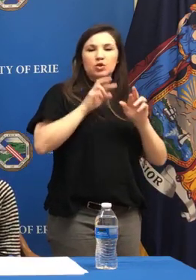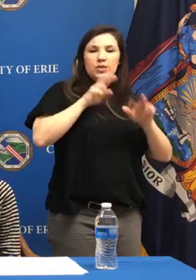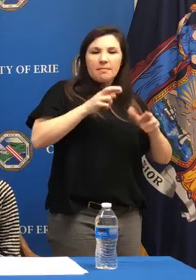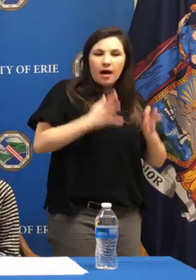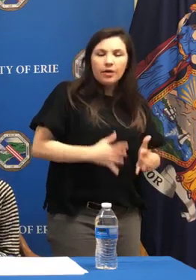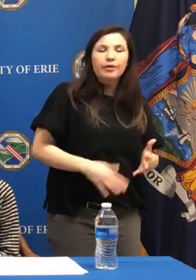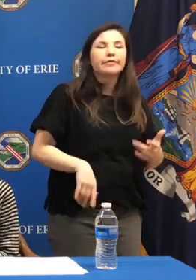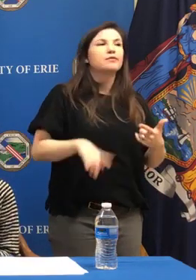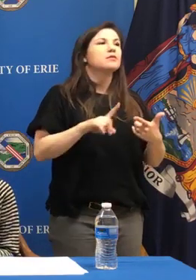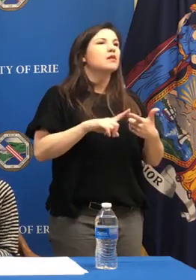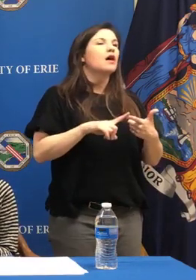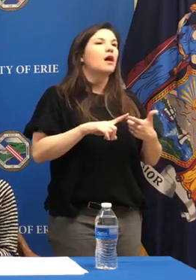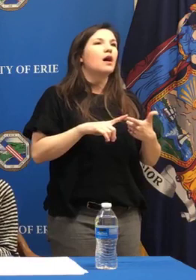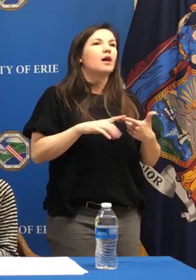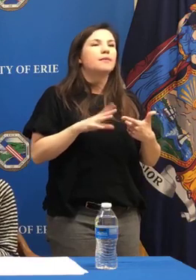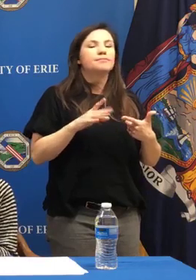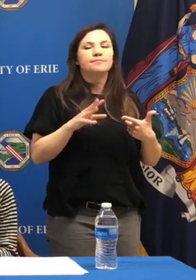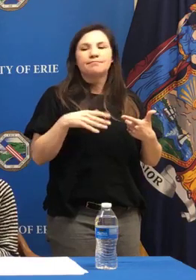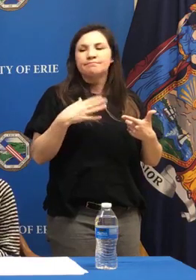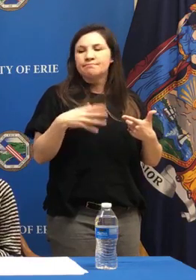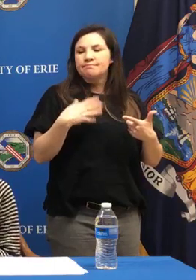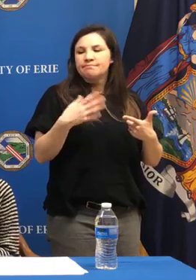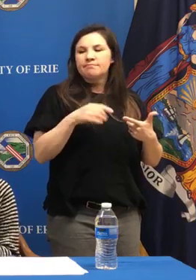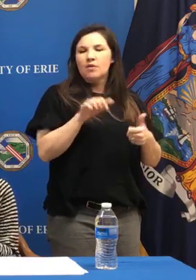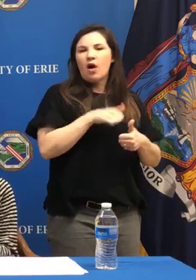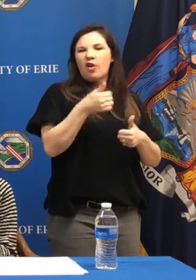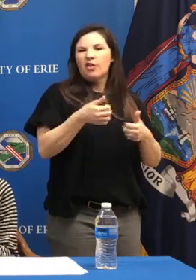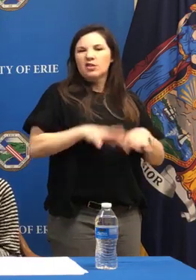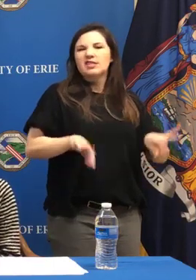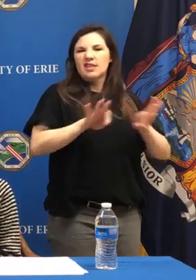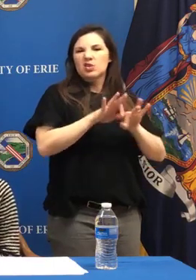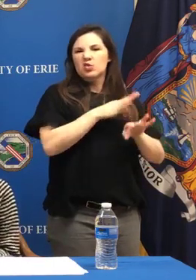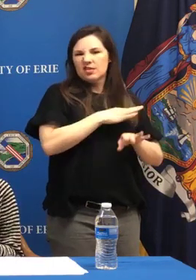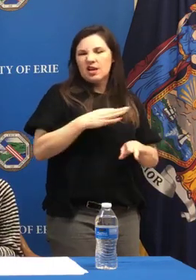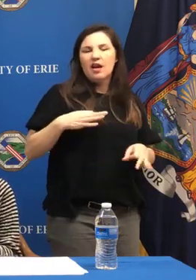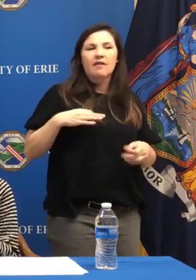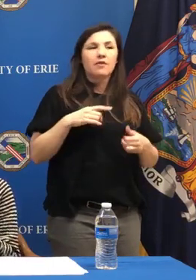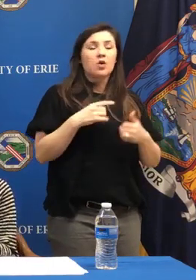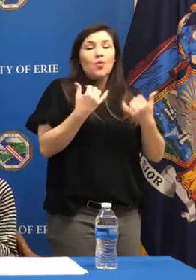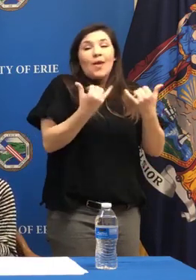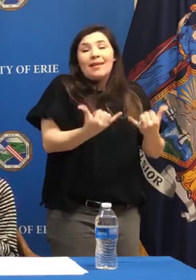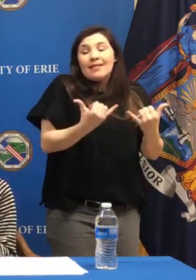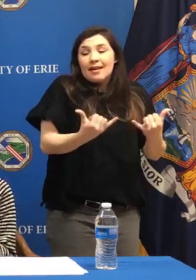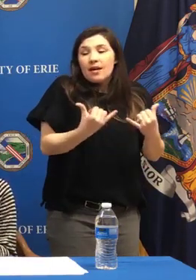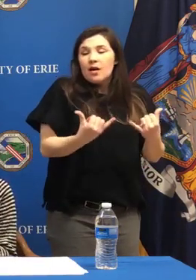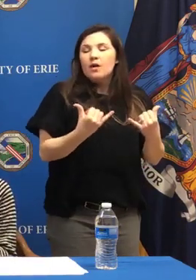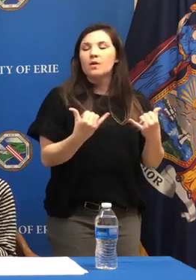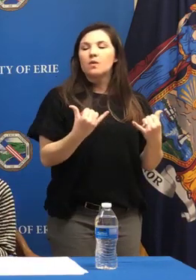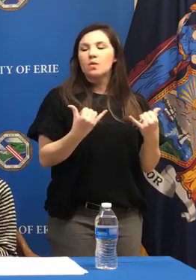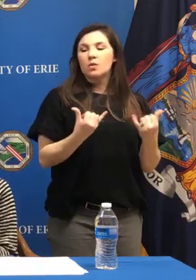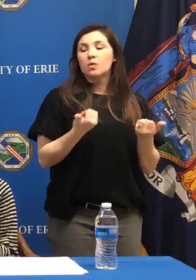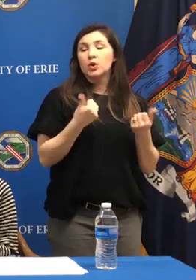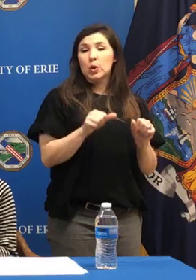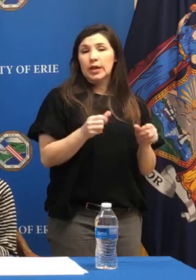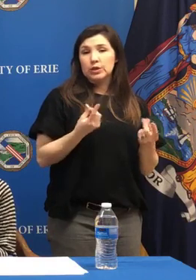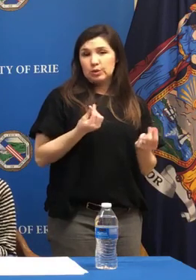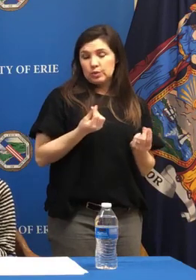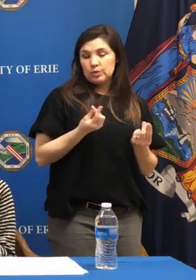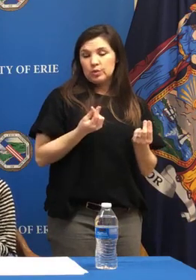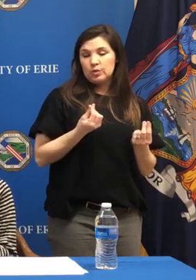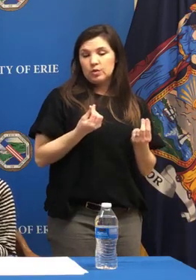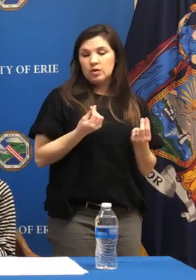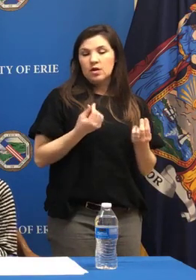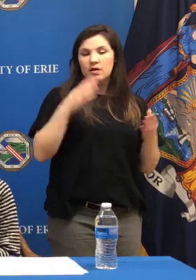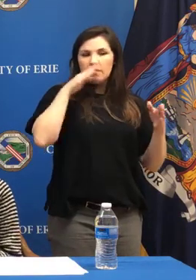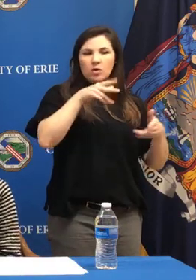responders or other essential staff. But right now, what we're really trying to do is focus on